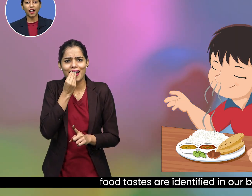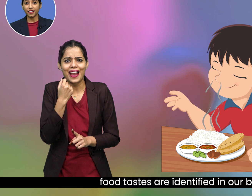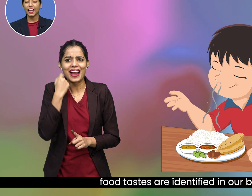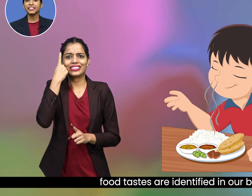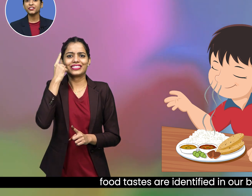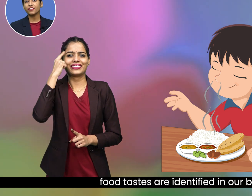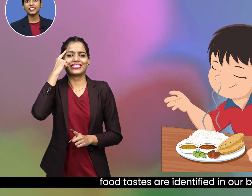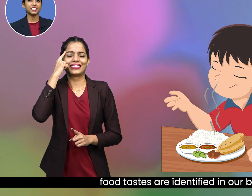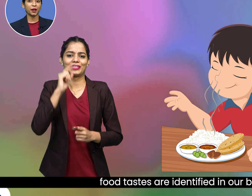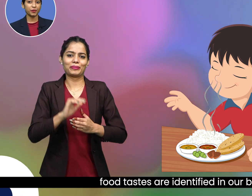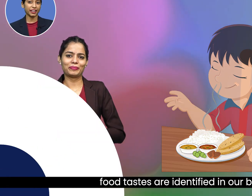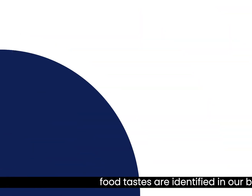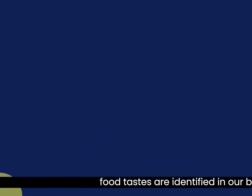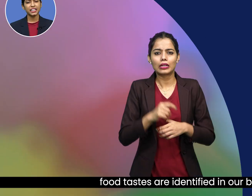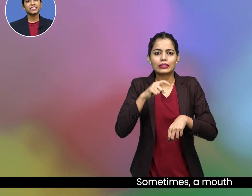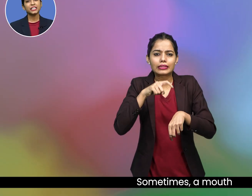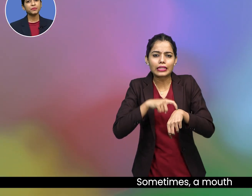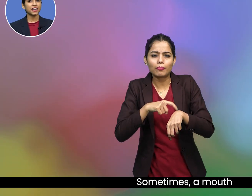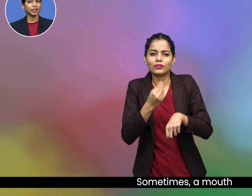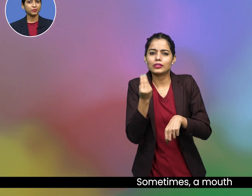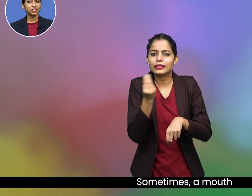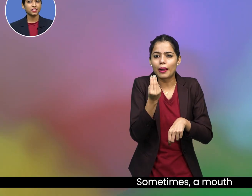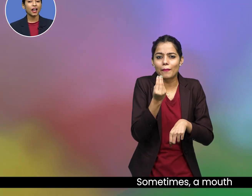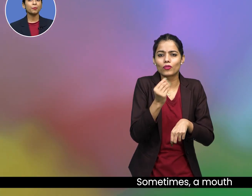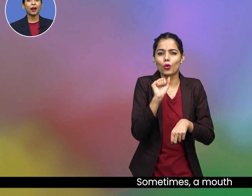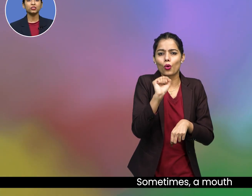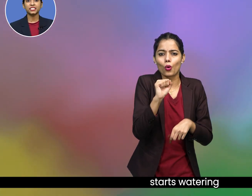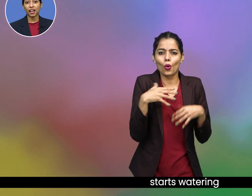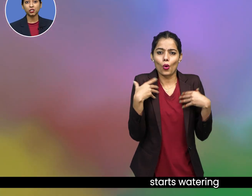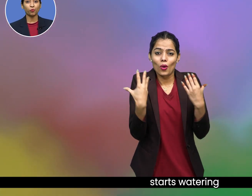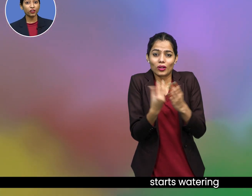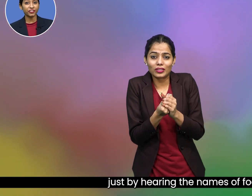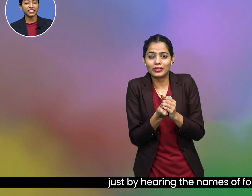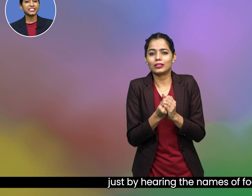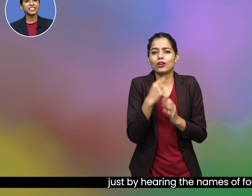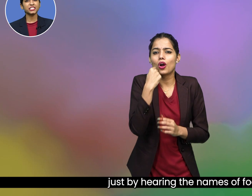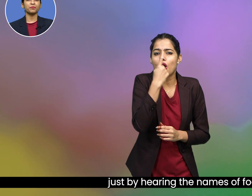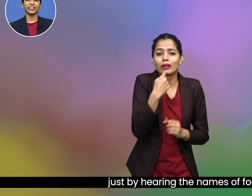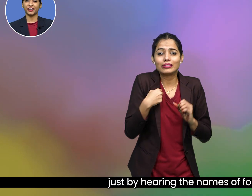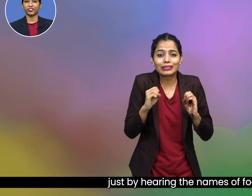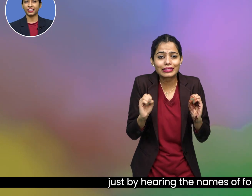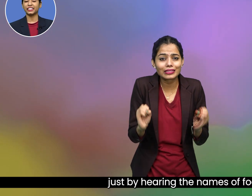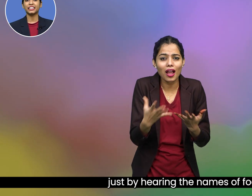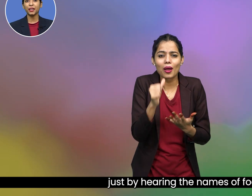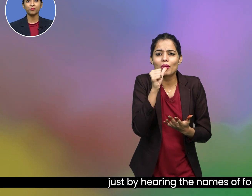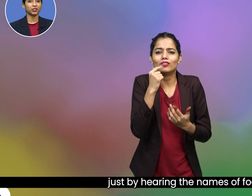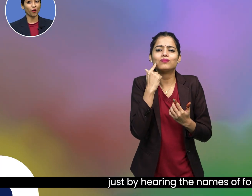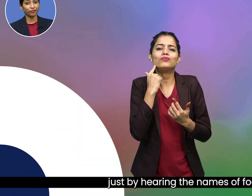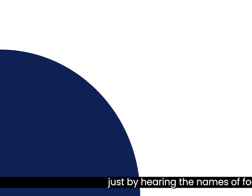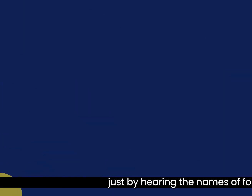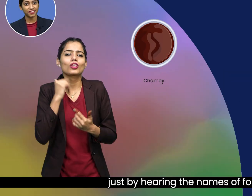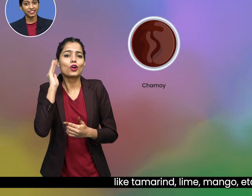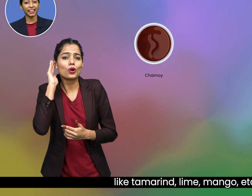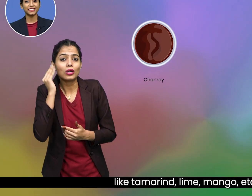tastes are identified in our brain. Sometimes, our mouth starts watering just by hearing the names